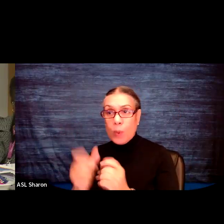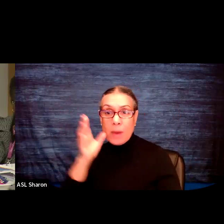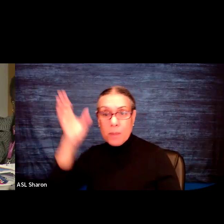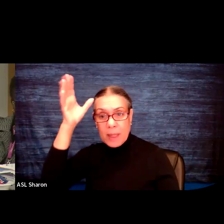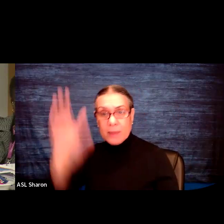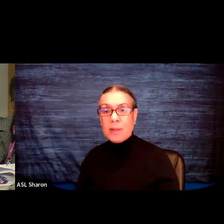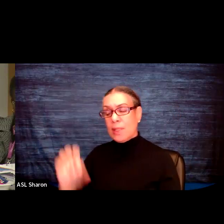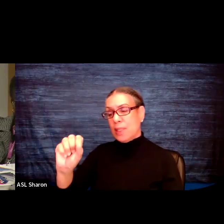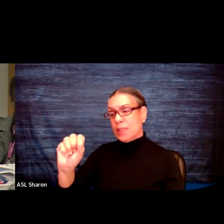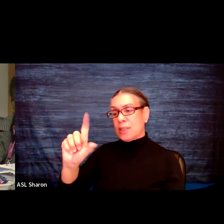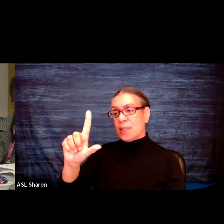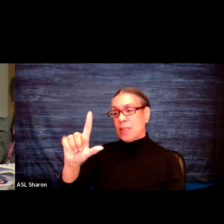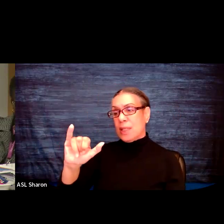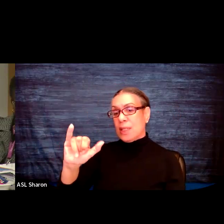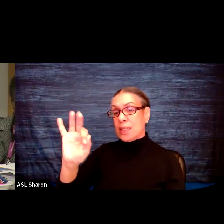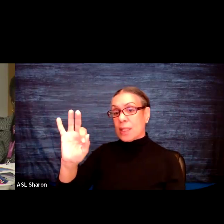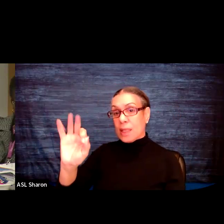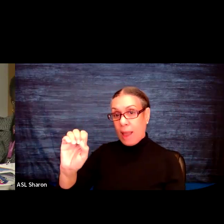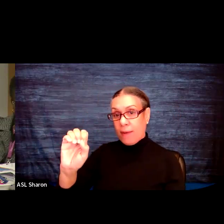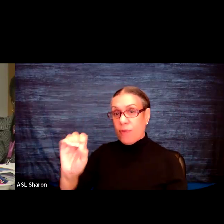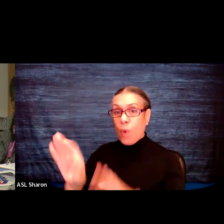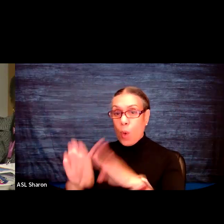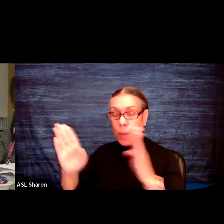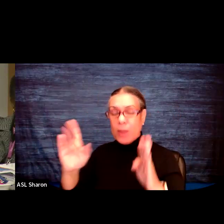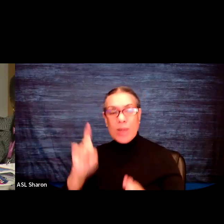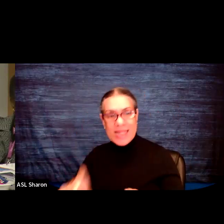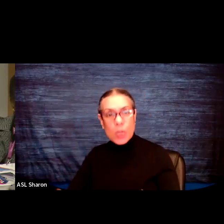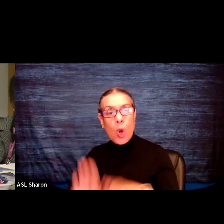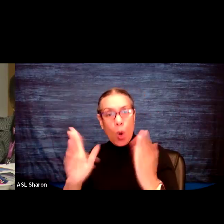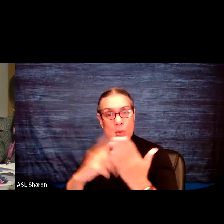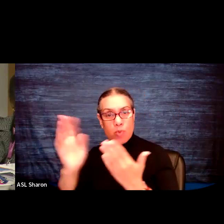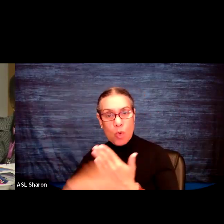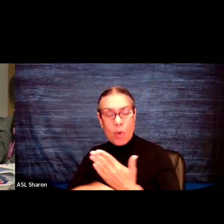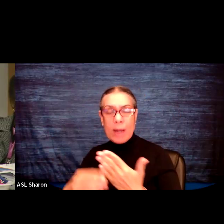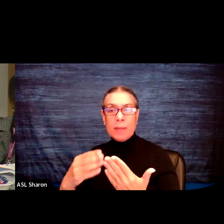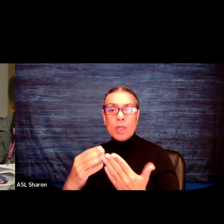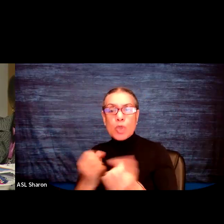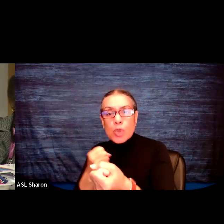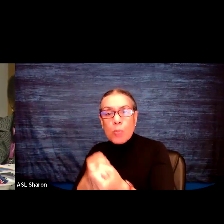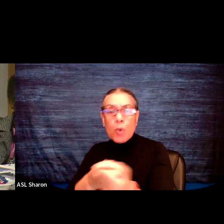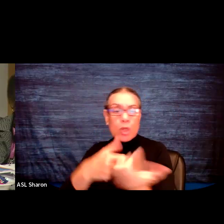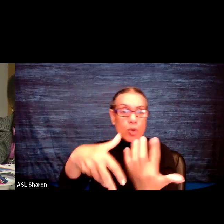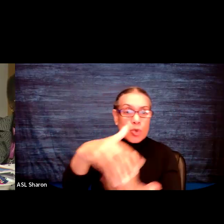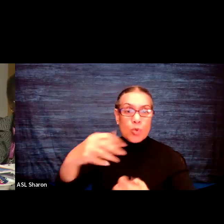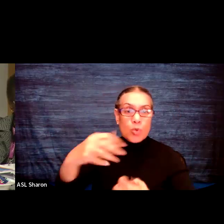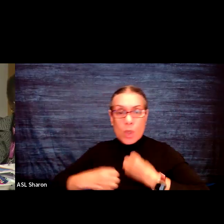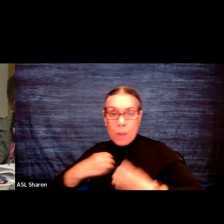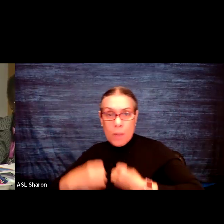great example where we've had to open programming and ensure the social emotional support is in that